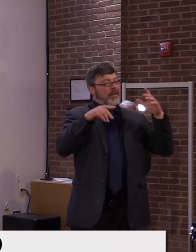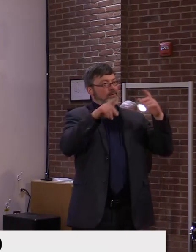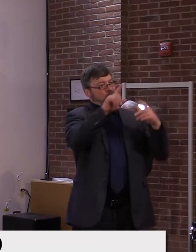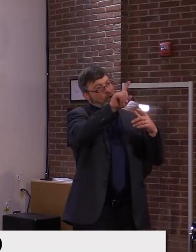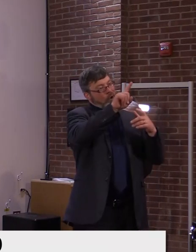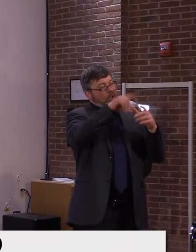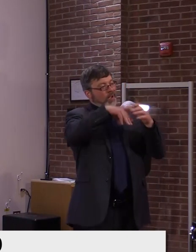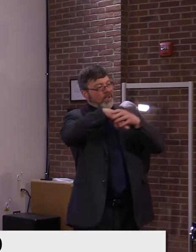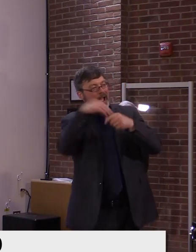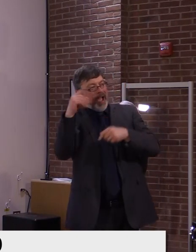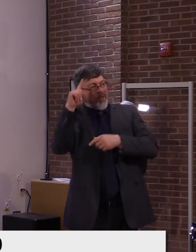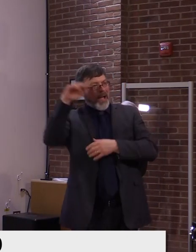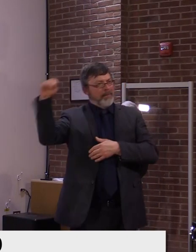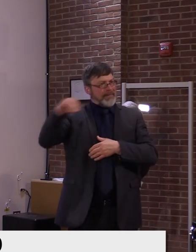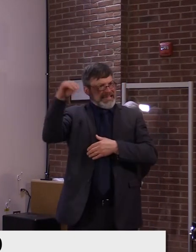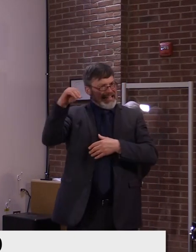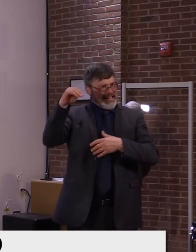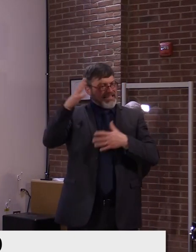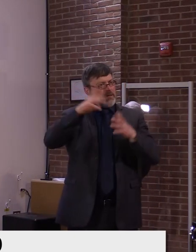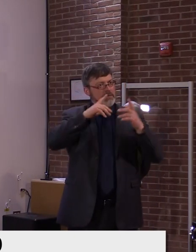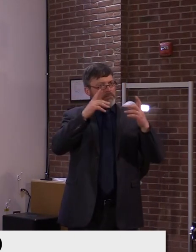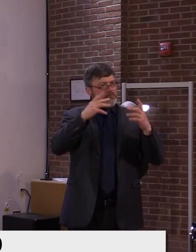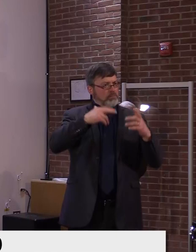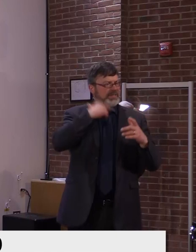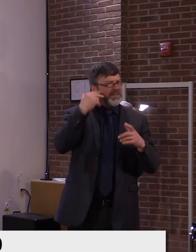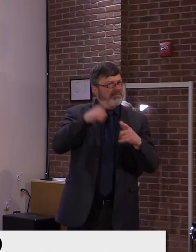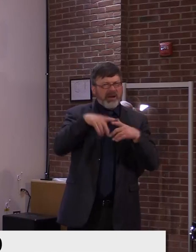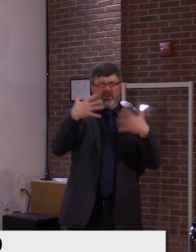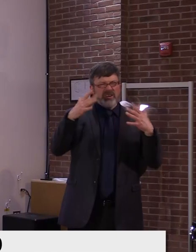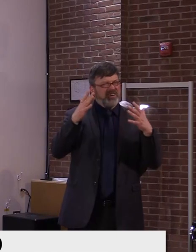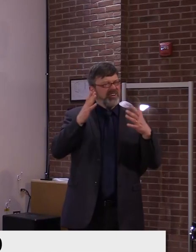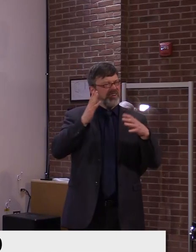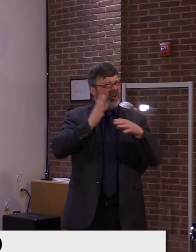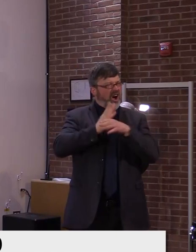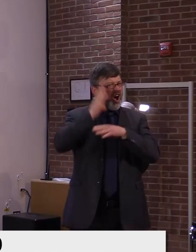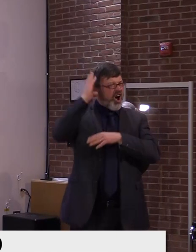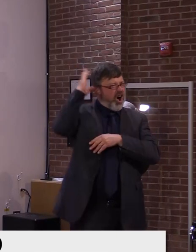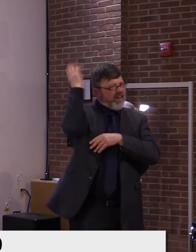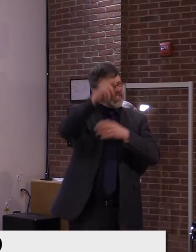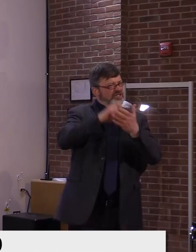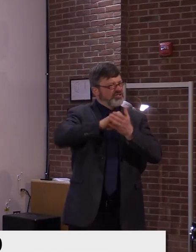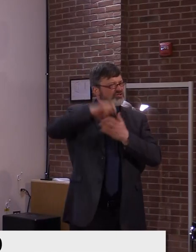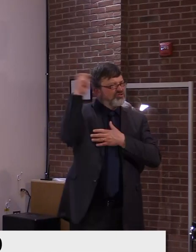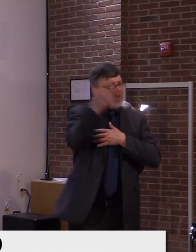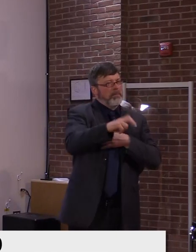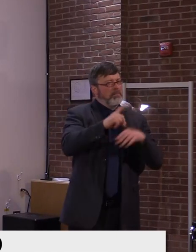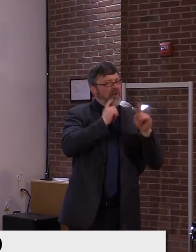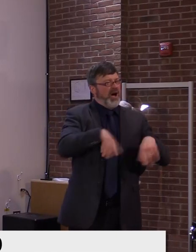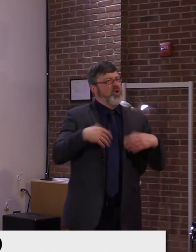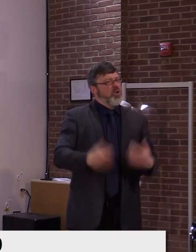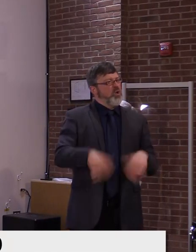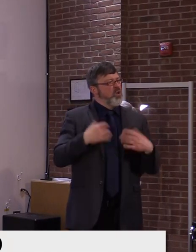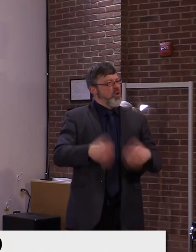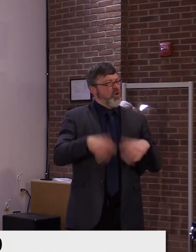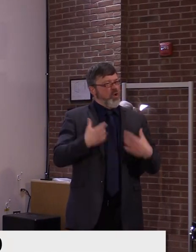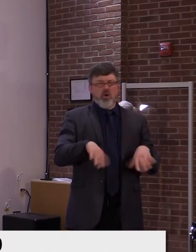this recommendation of a pause? I don't really think so. And something that's, you know, such a